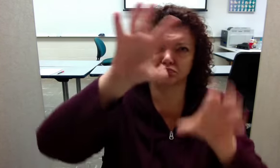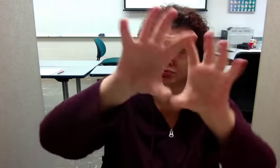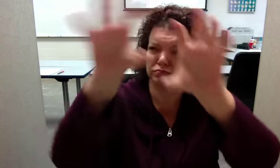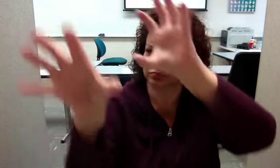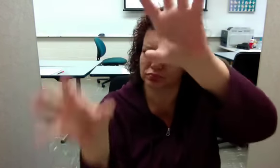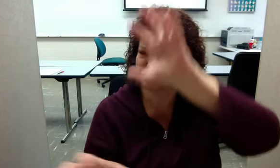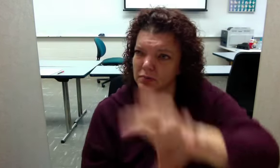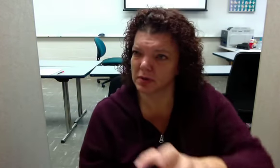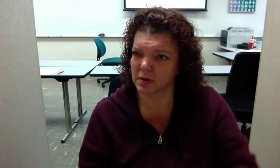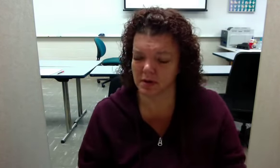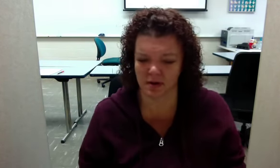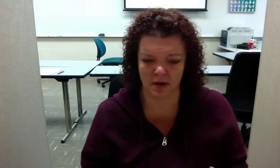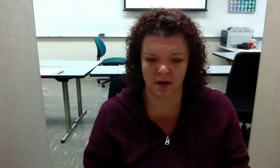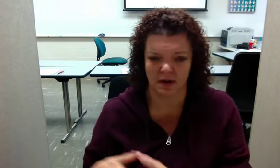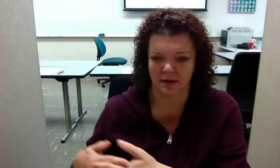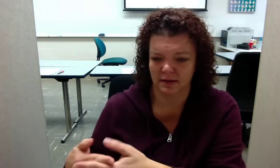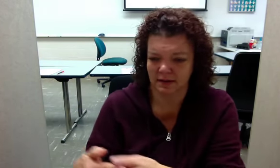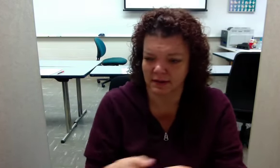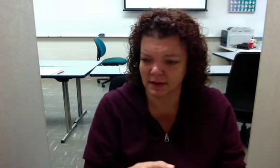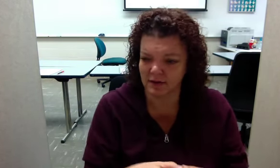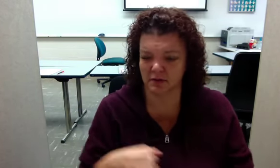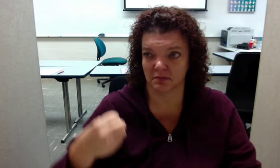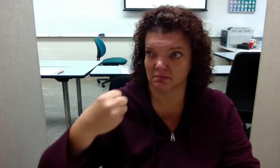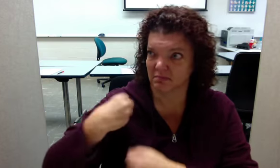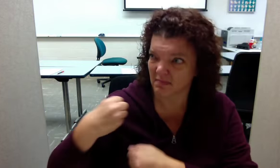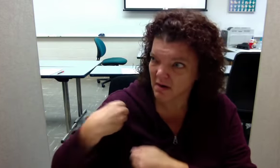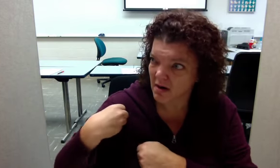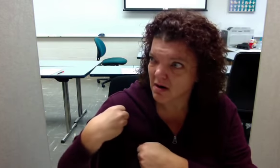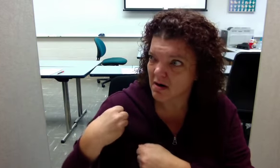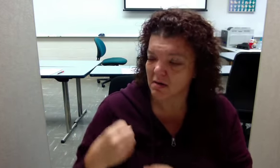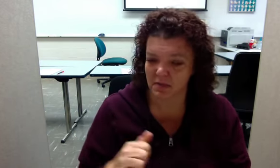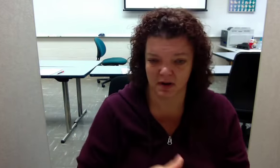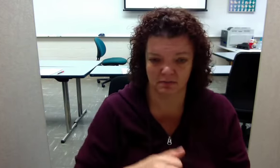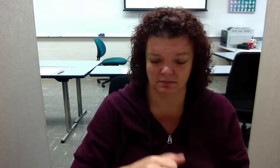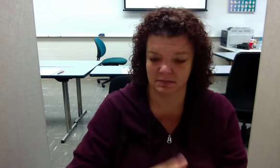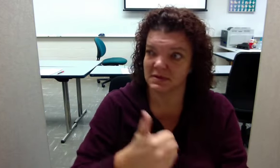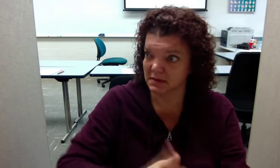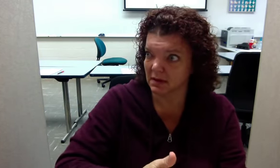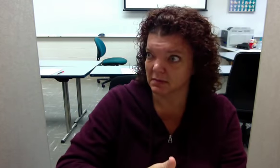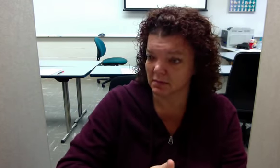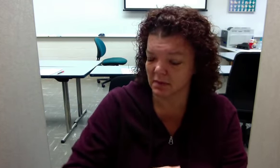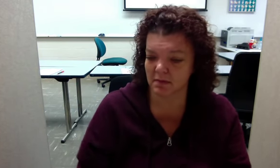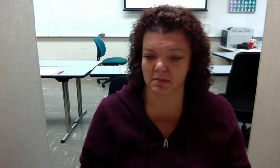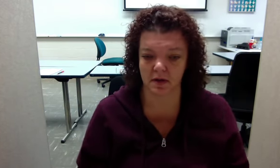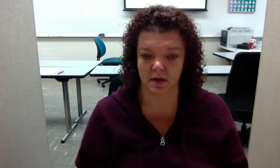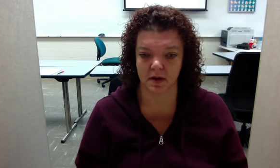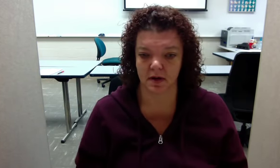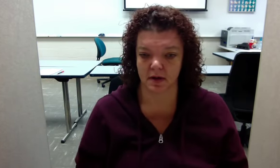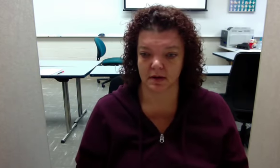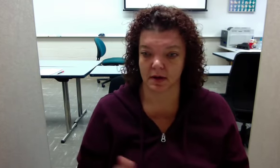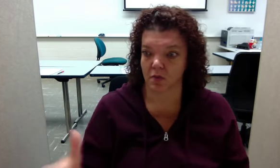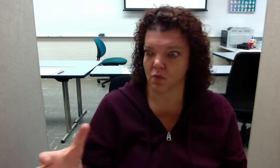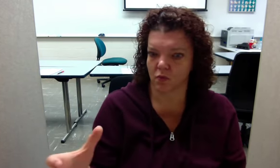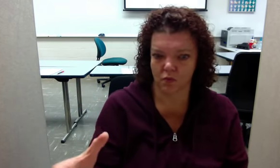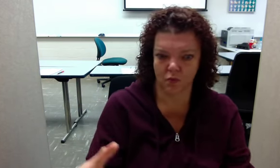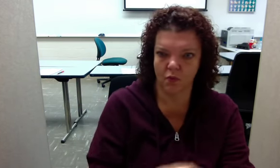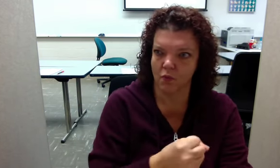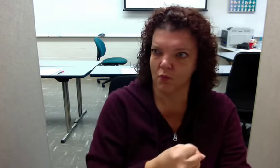major battles, or at least they did very well in them. And also, they've proven to the British now that they can really